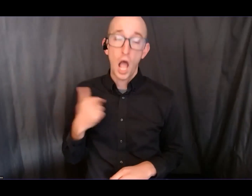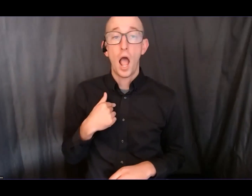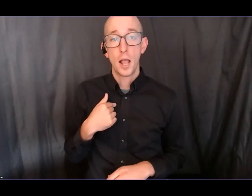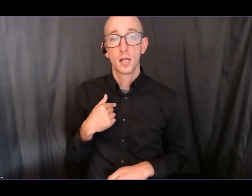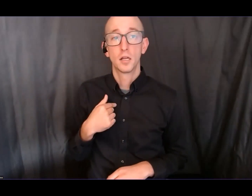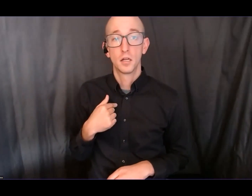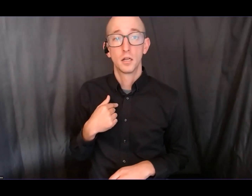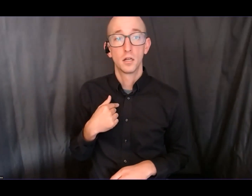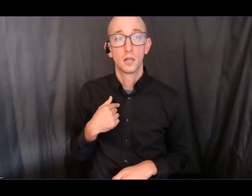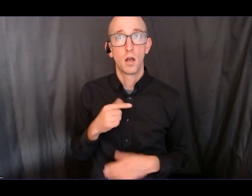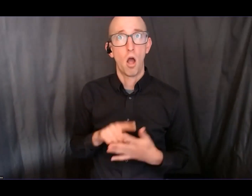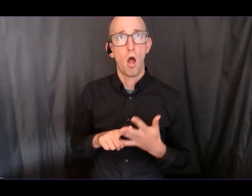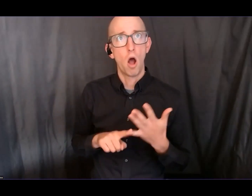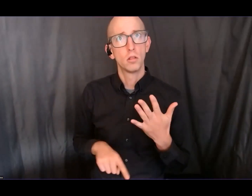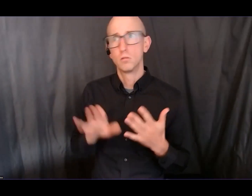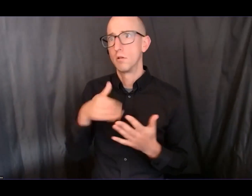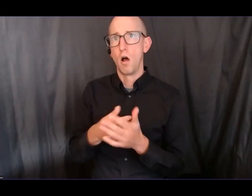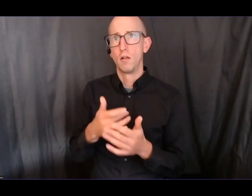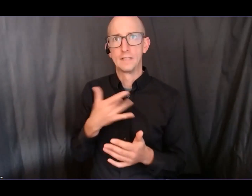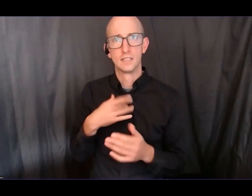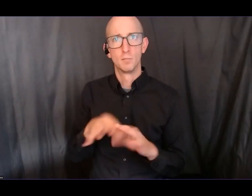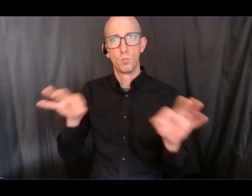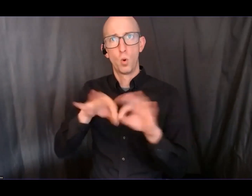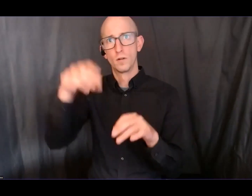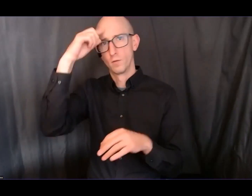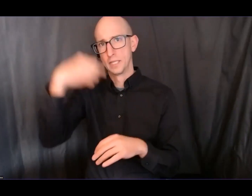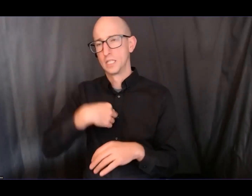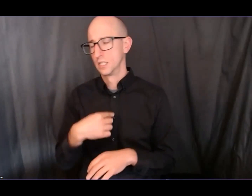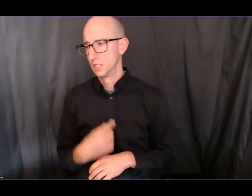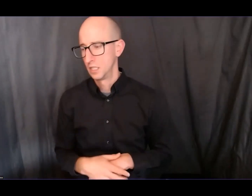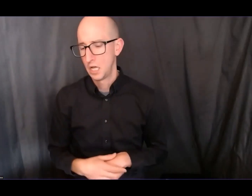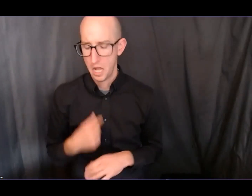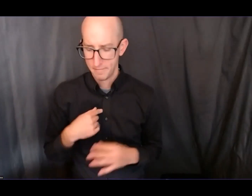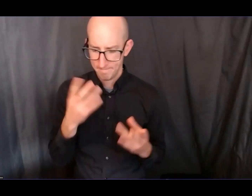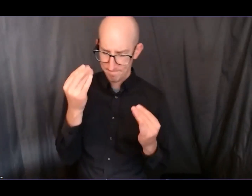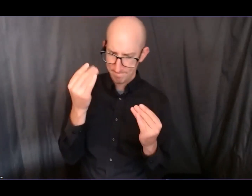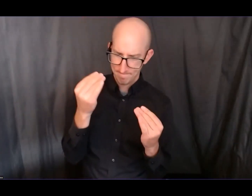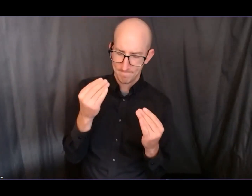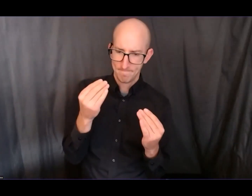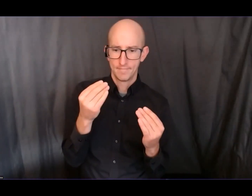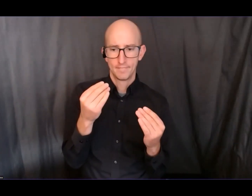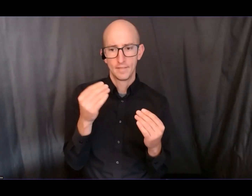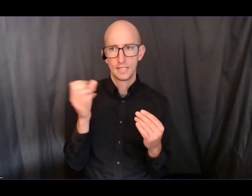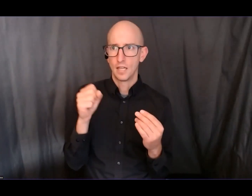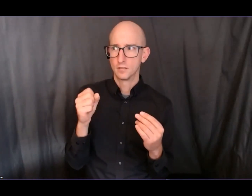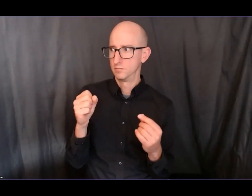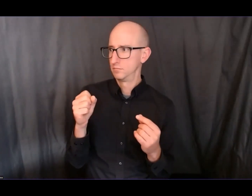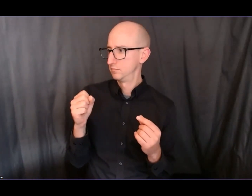all of those things feel important. And I'm just thinking about the fact that I think there's 15 of